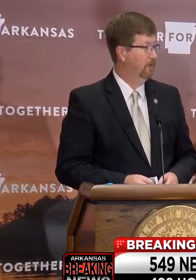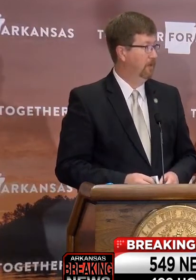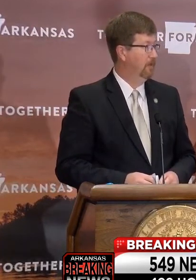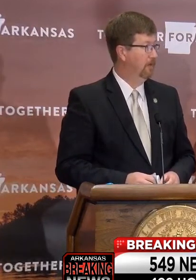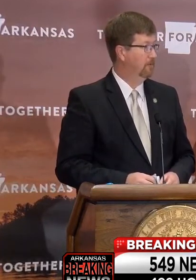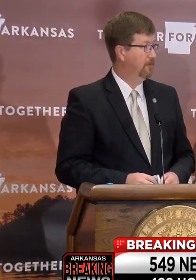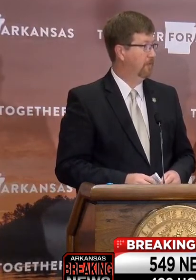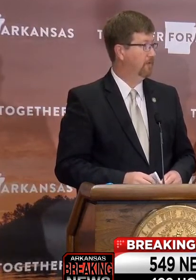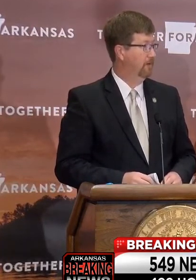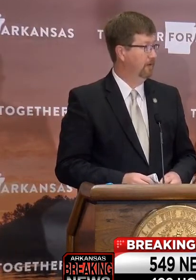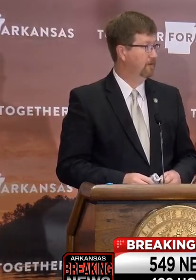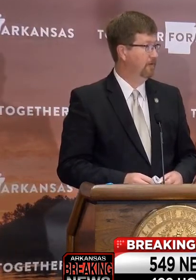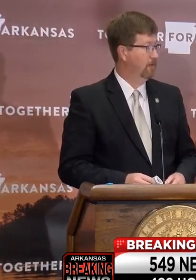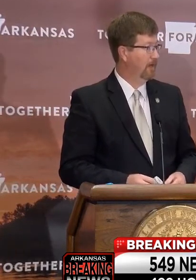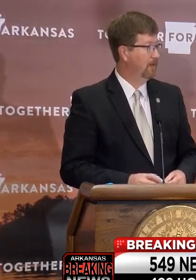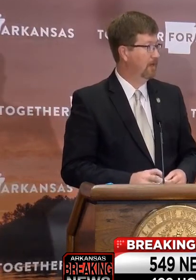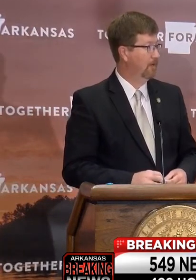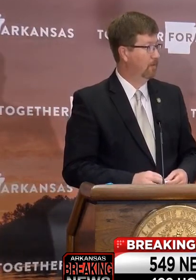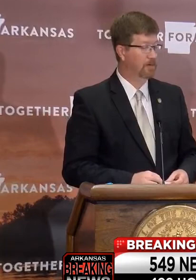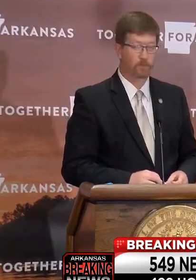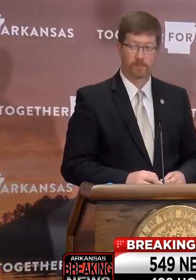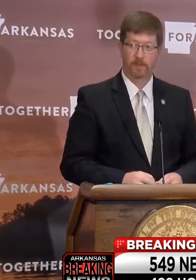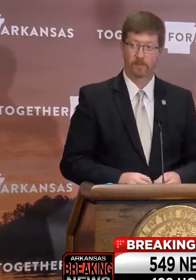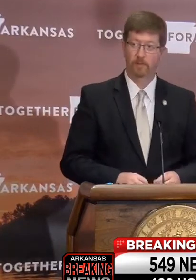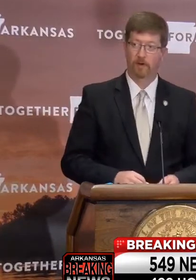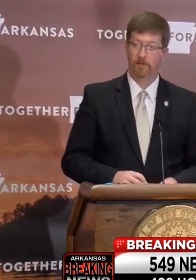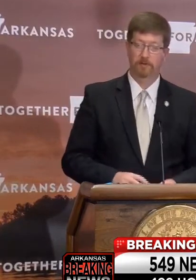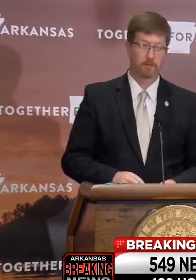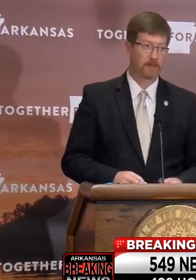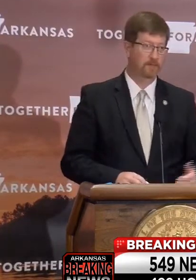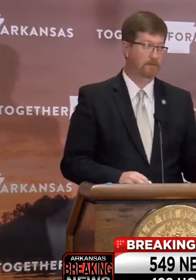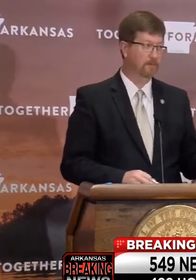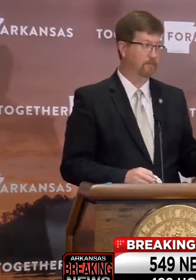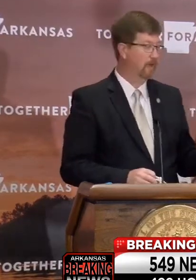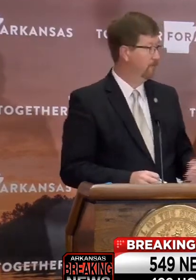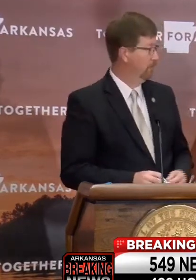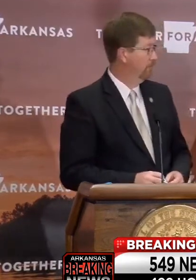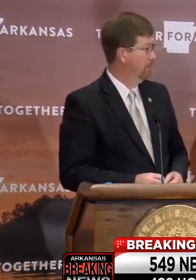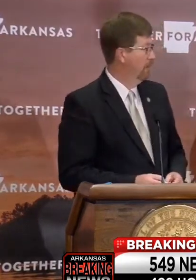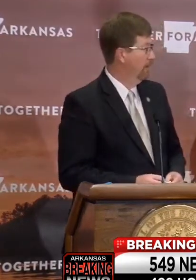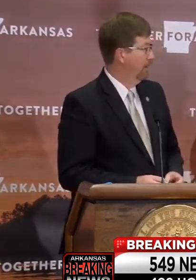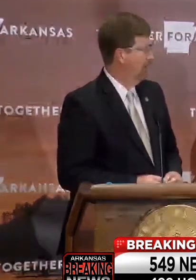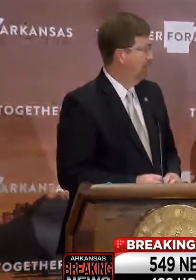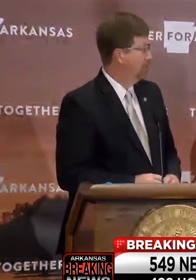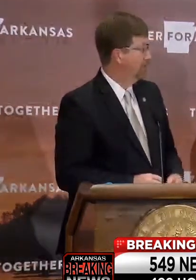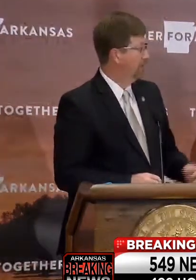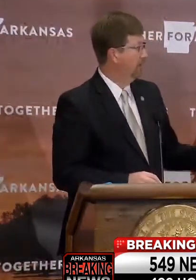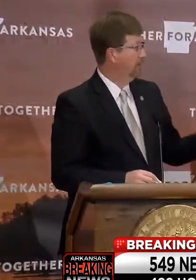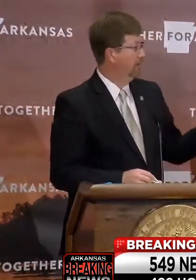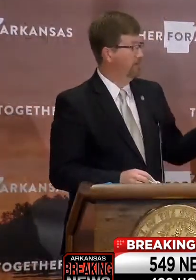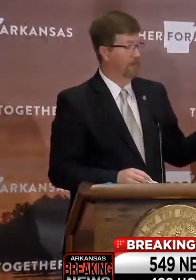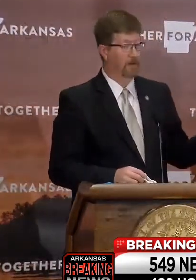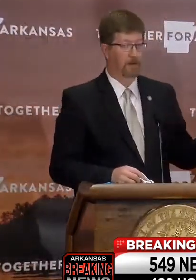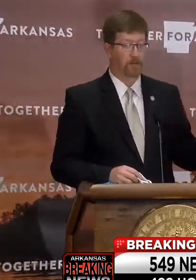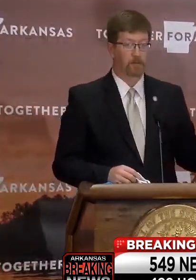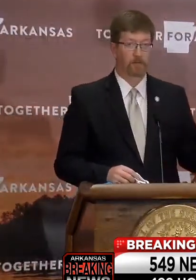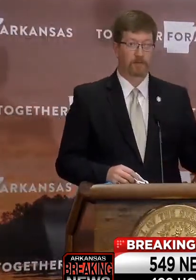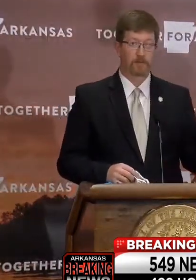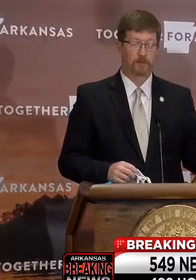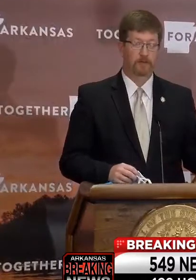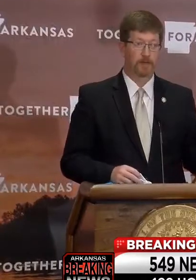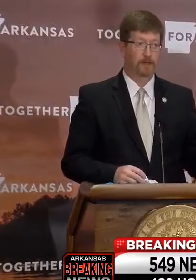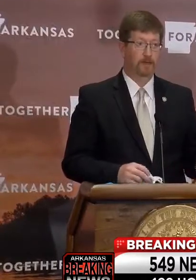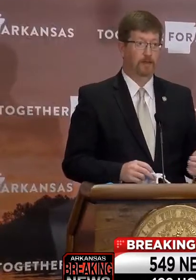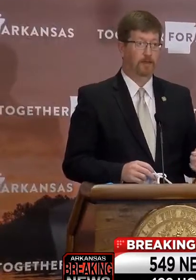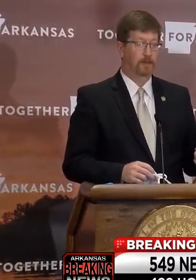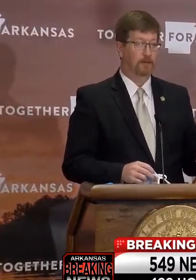to Dr. Thompson and his team at ACI working with the health department to make this possible. As you see here, this